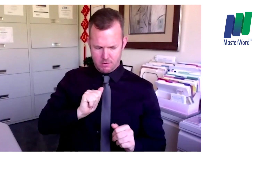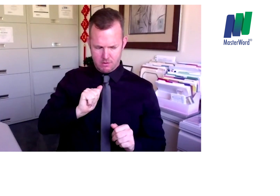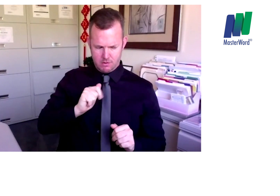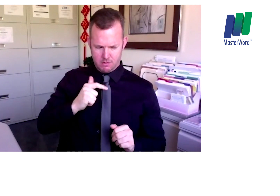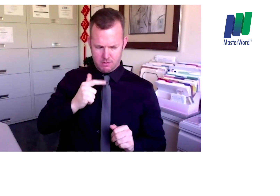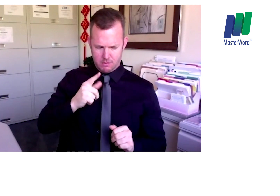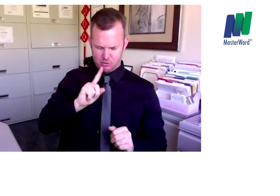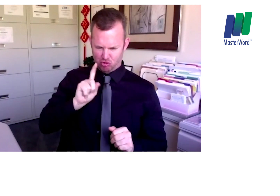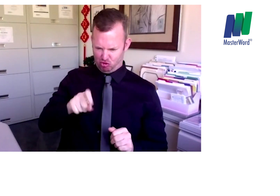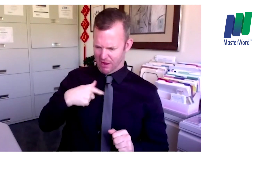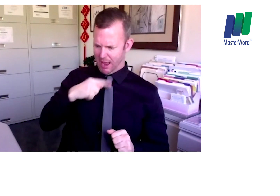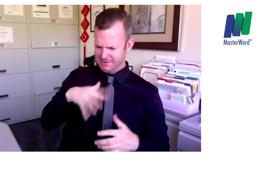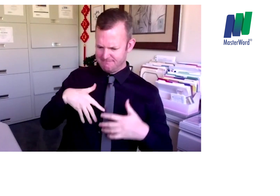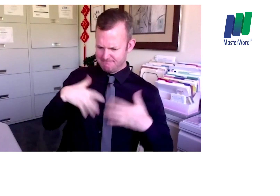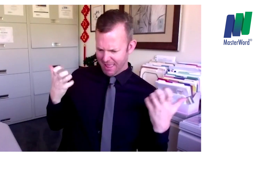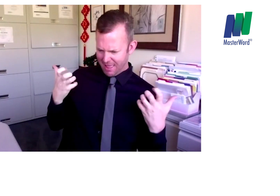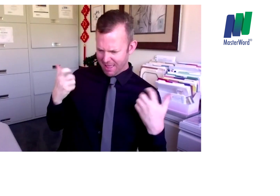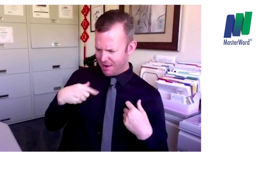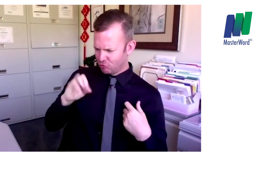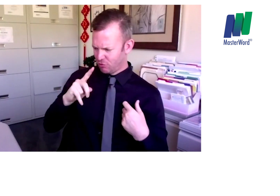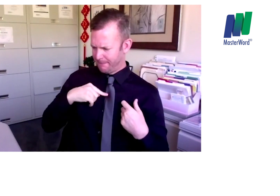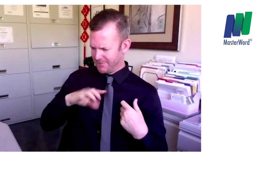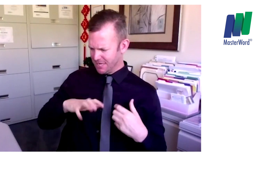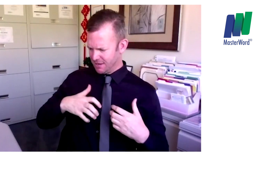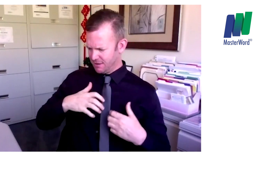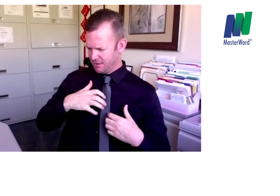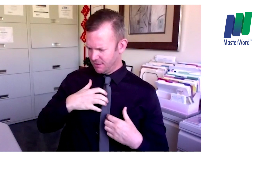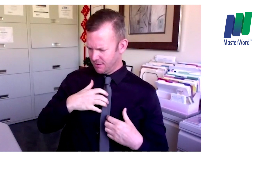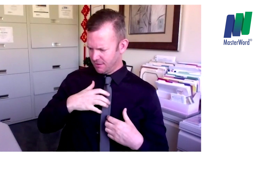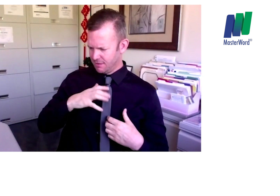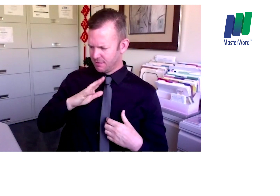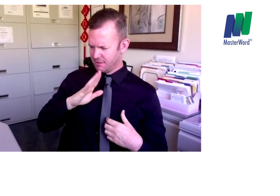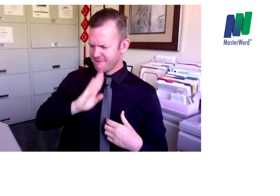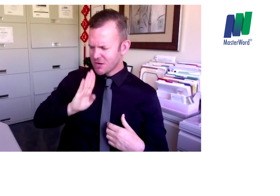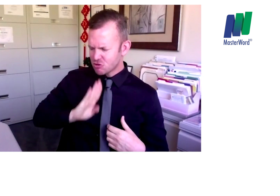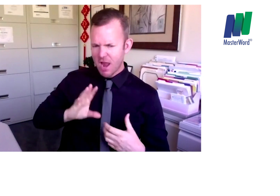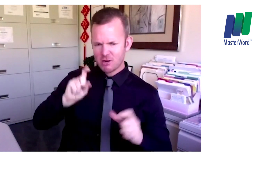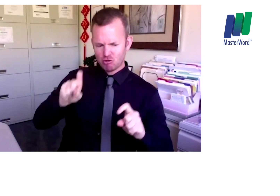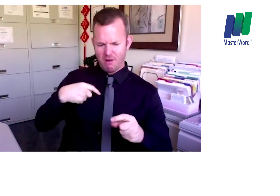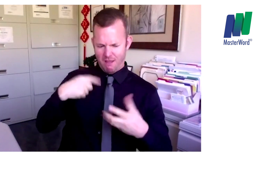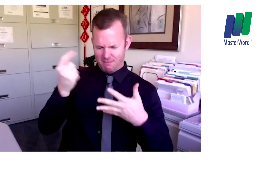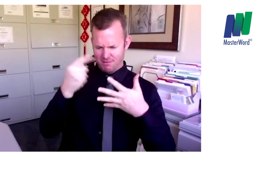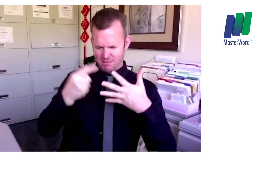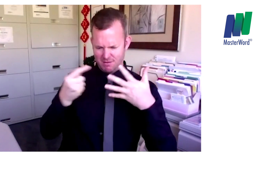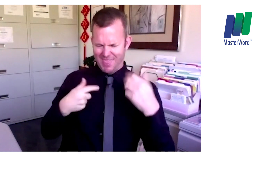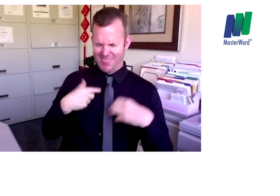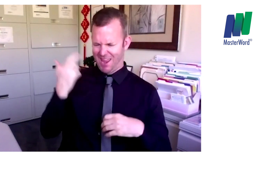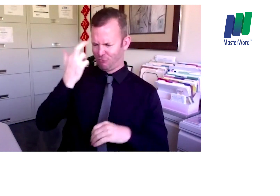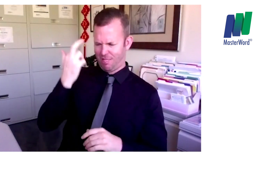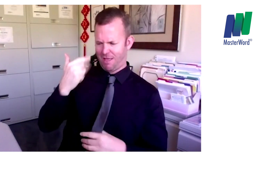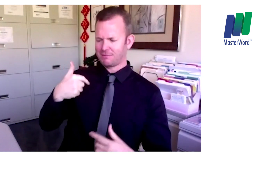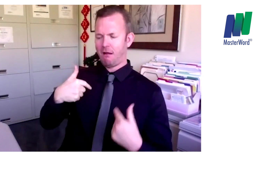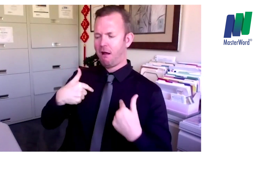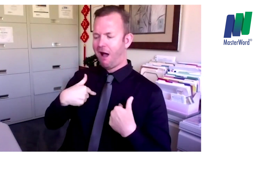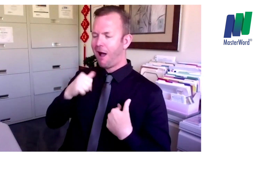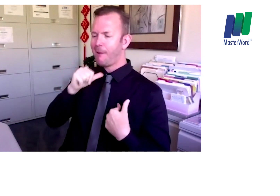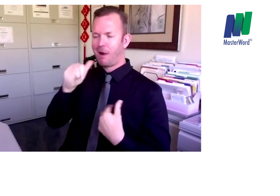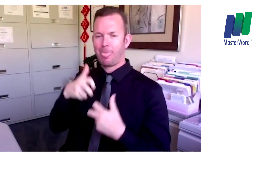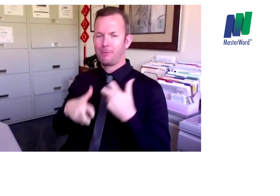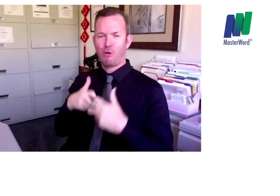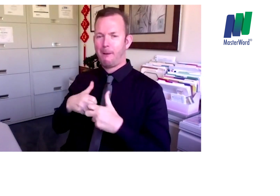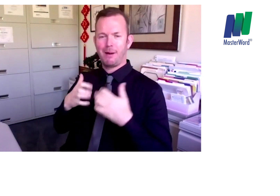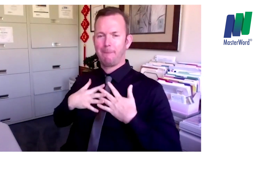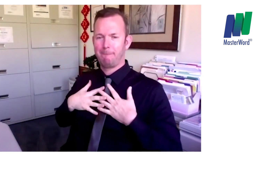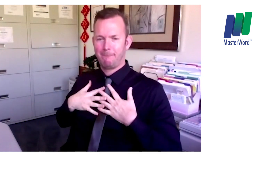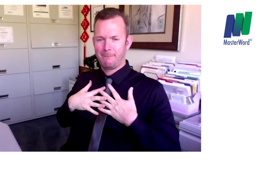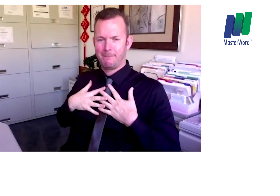comfortable, but at the end of the day, I have to decide for myself, based on their response, am I going to be angry? Am I going to be frustrated? And